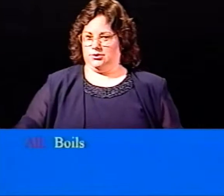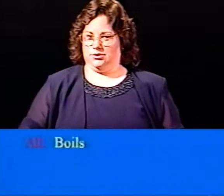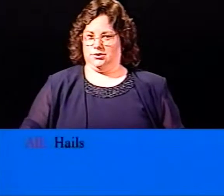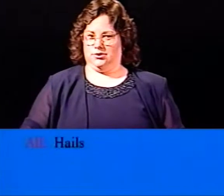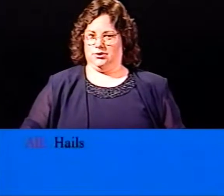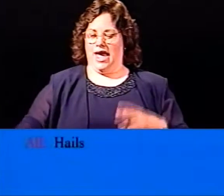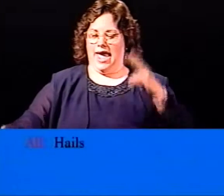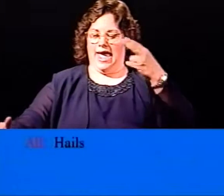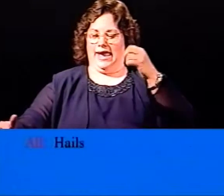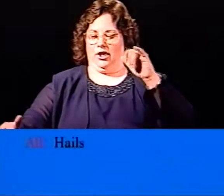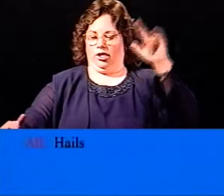hail,